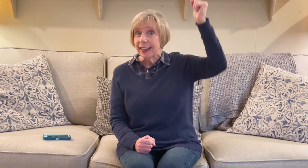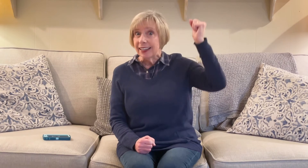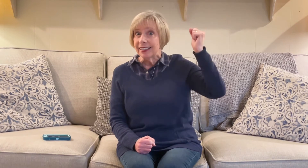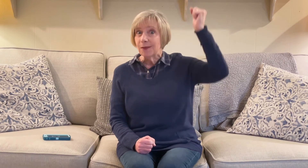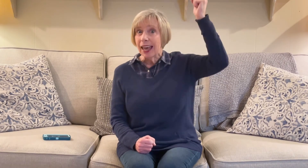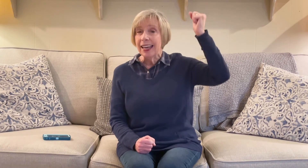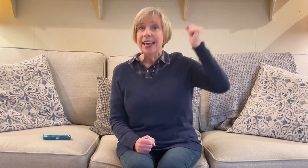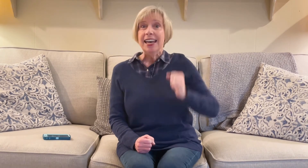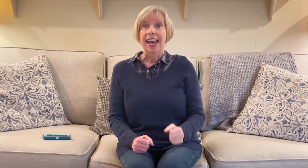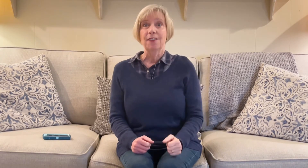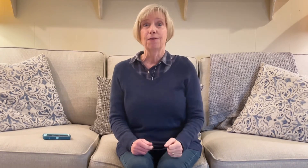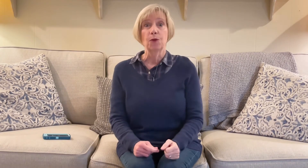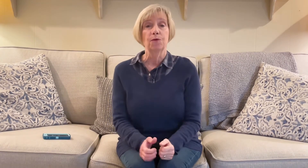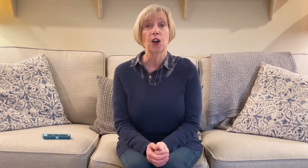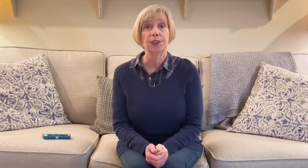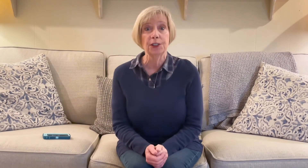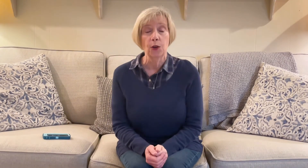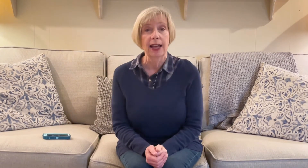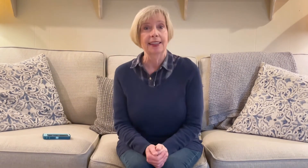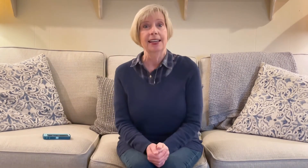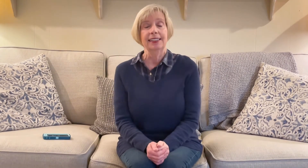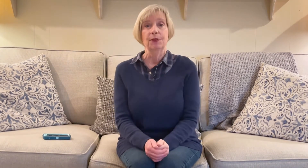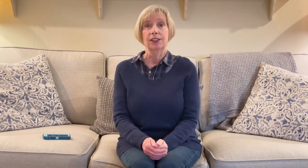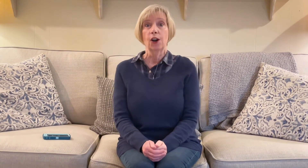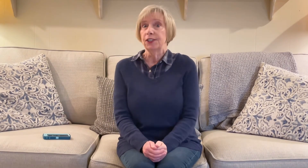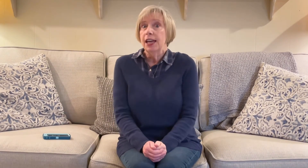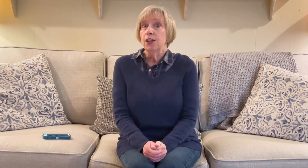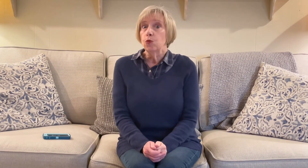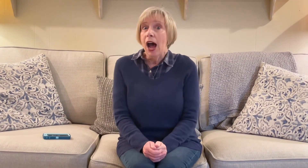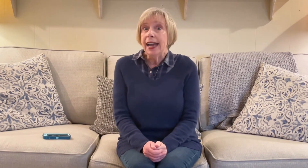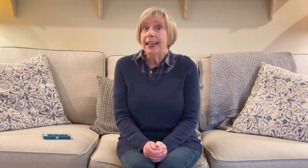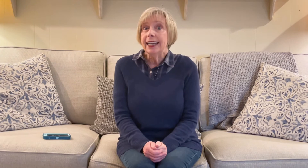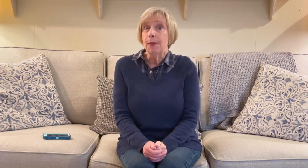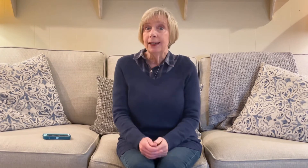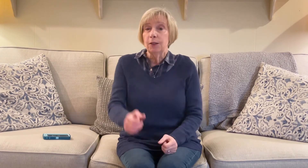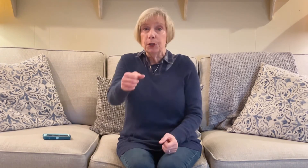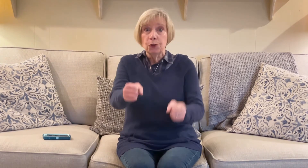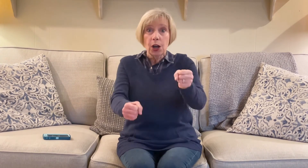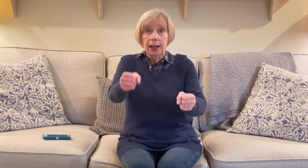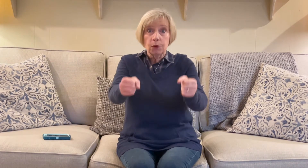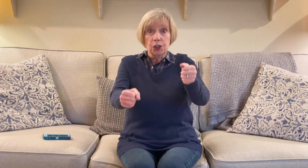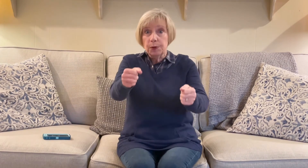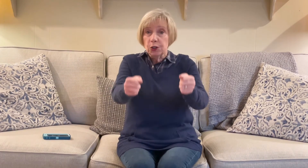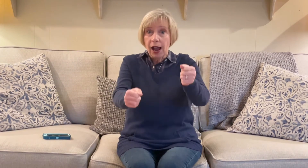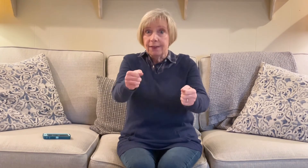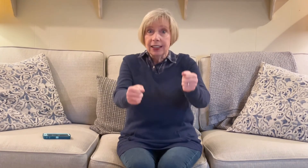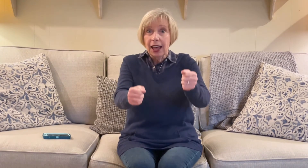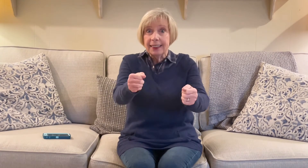this, okay? And the verses go like this. When it starts, riding in my little blue truck, we'll just be driving like